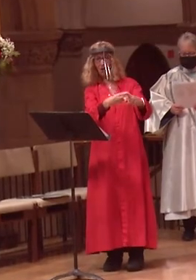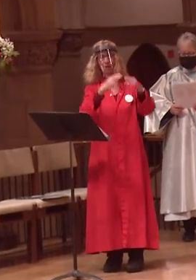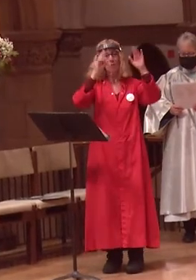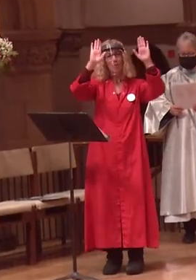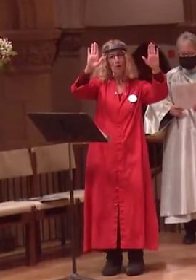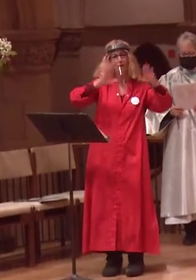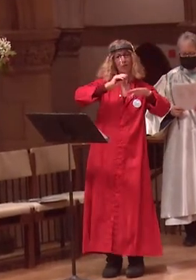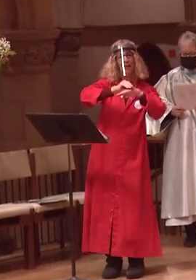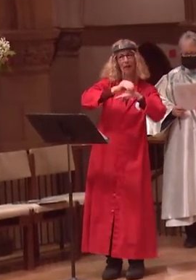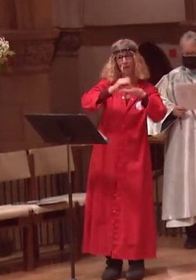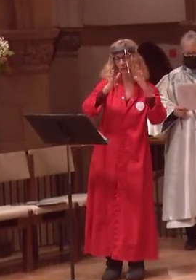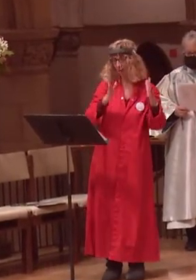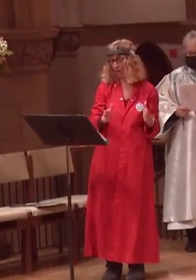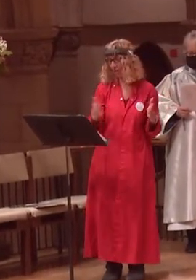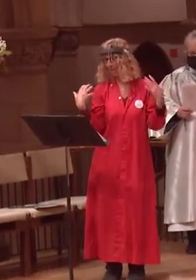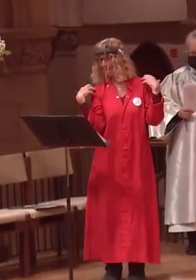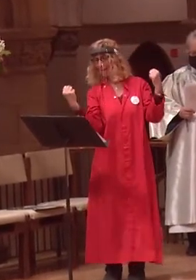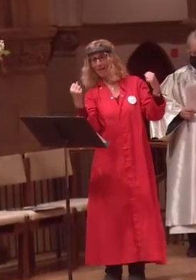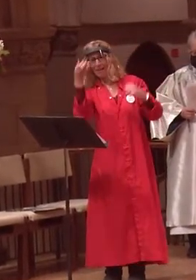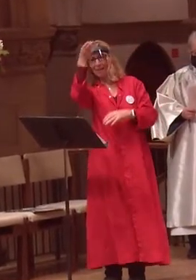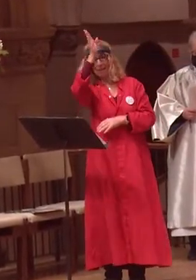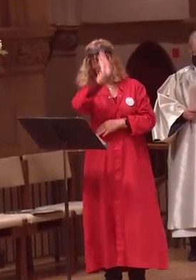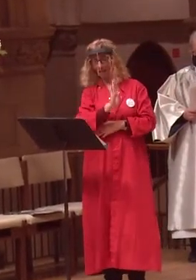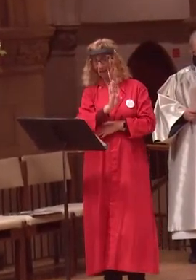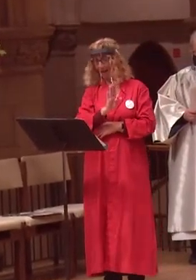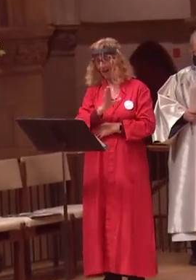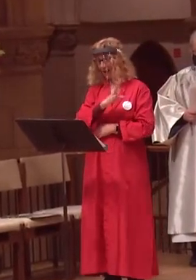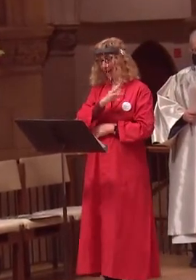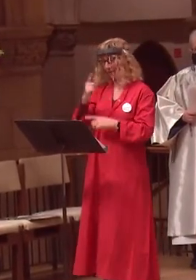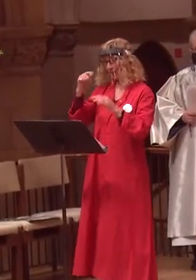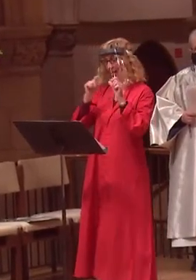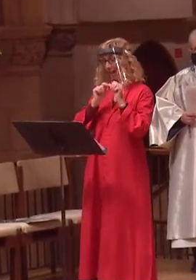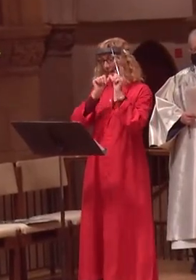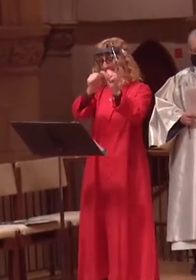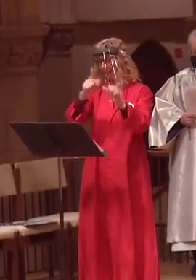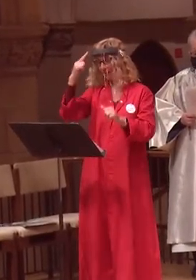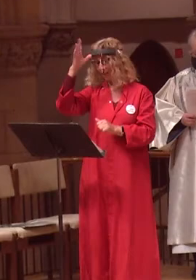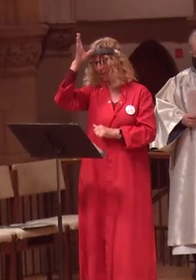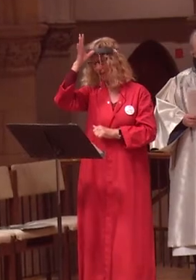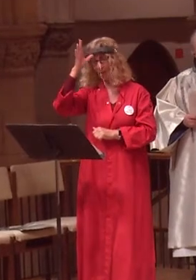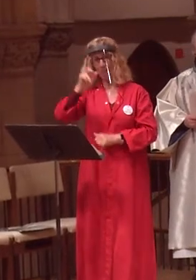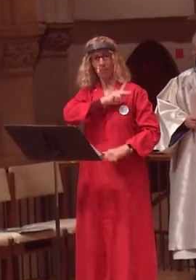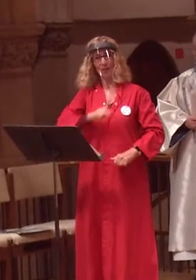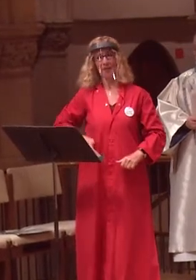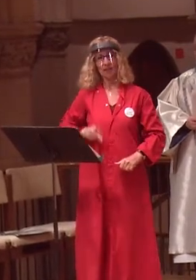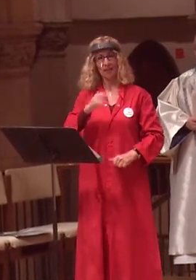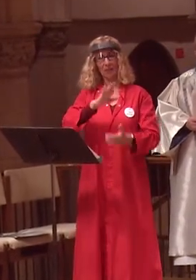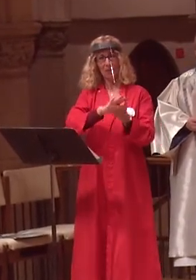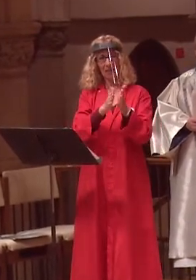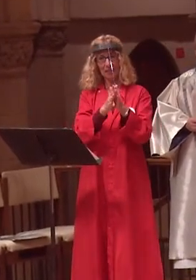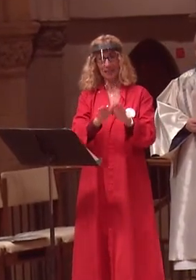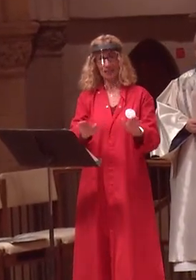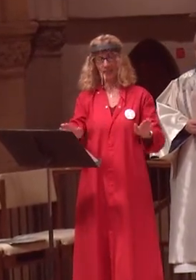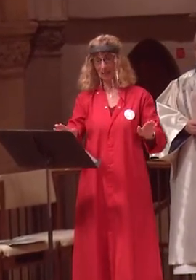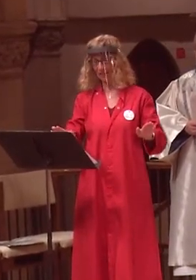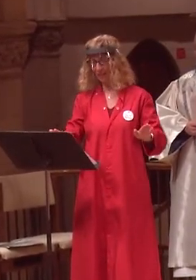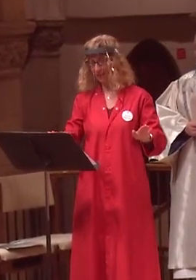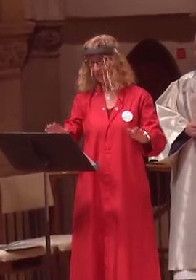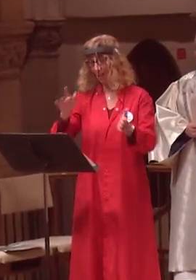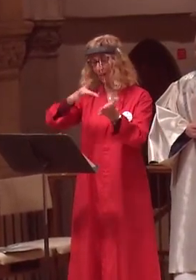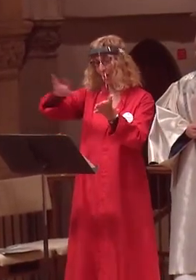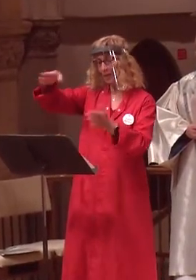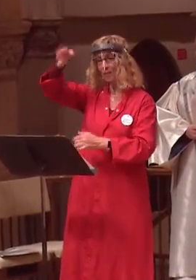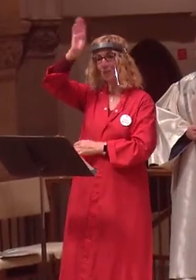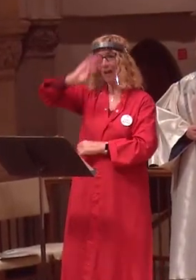Wonderful Counselor, Mighty God, Everlasting Father, the Prince of Peace. Glory